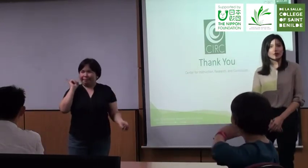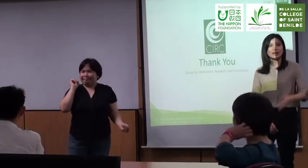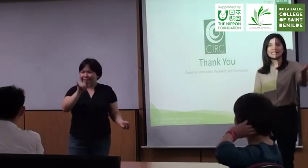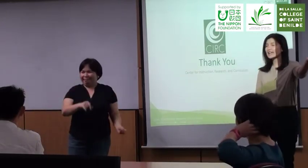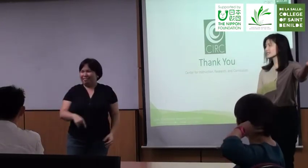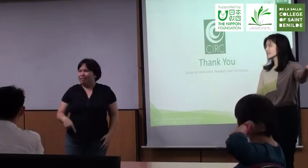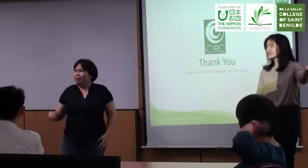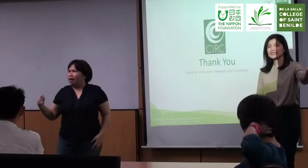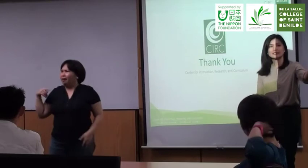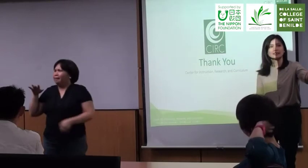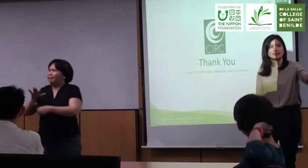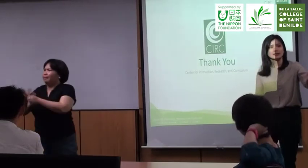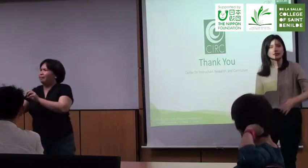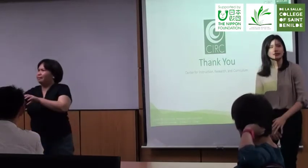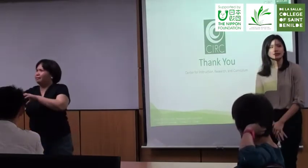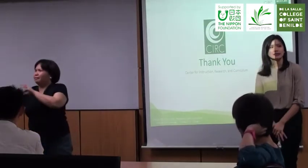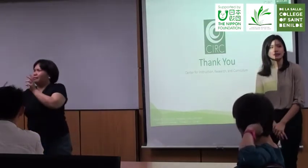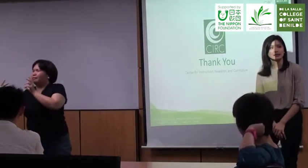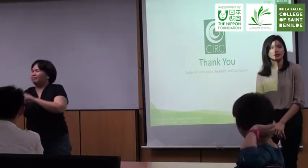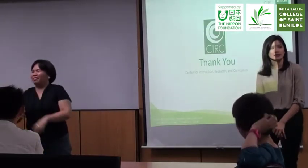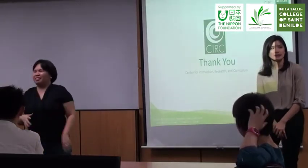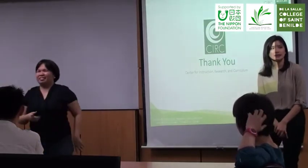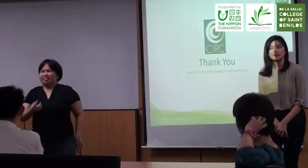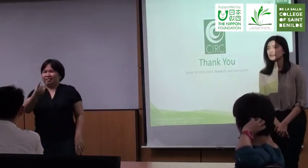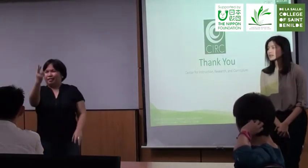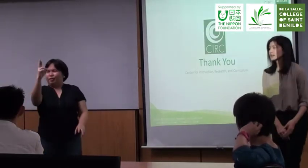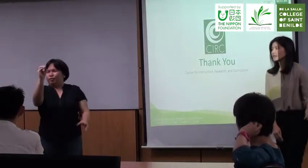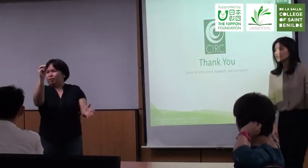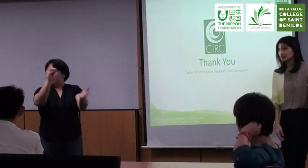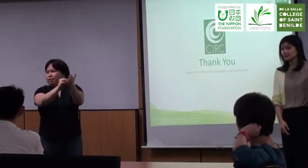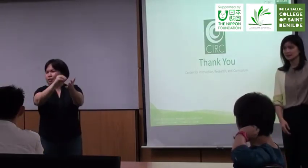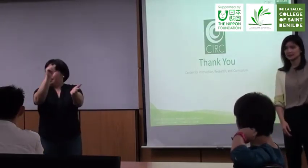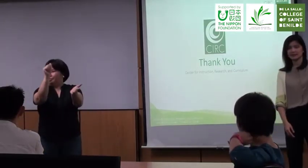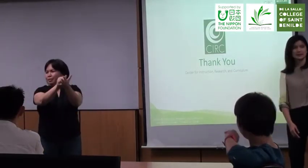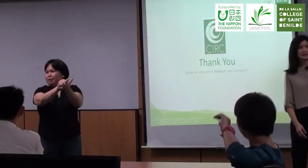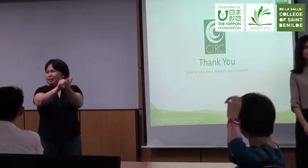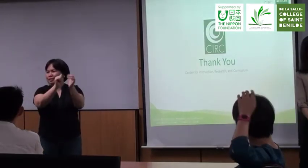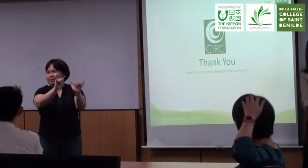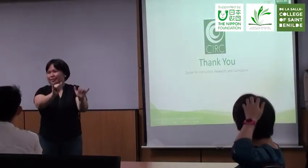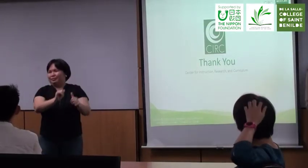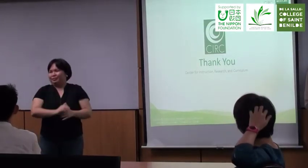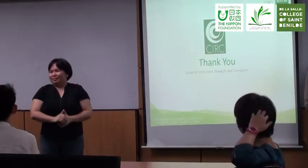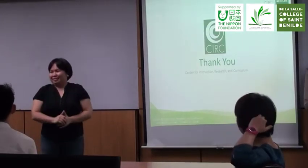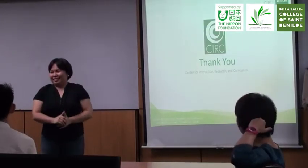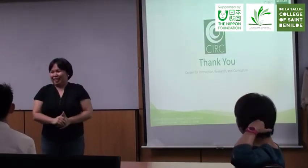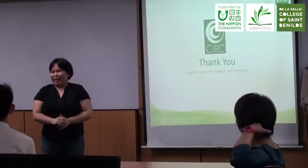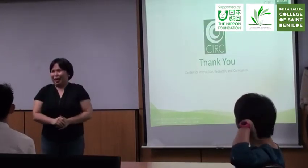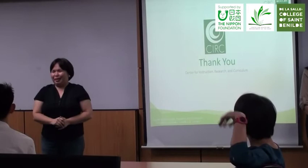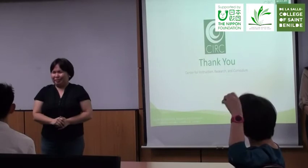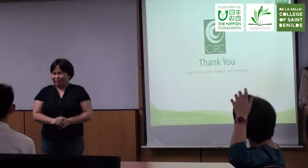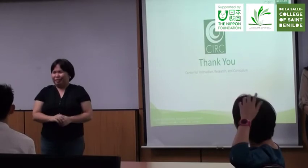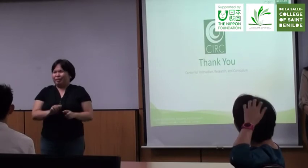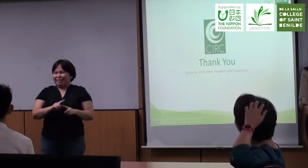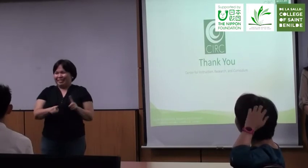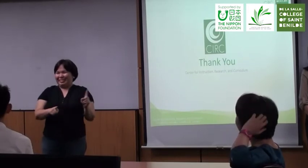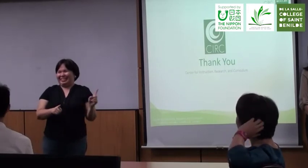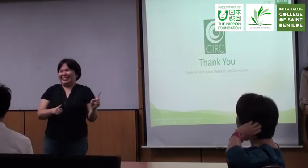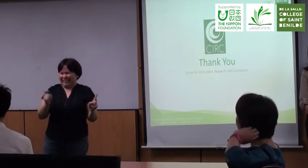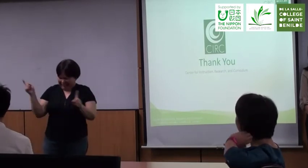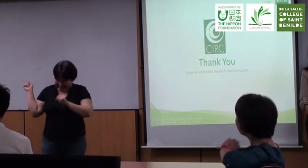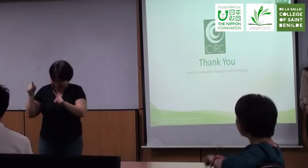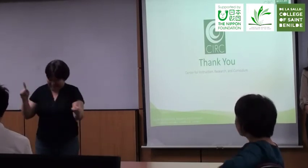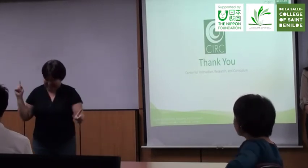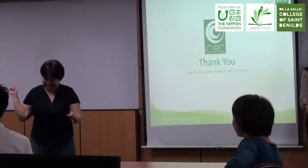Accreditation. Unless There's a plan pa lang, pero we're still also in the process of asking